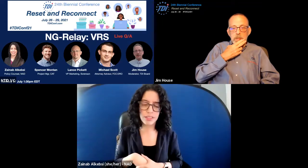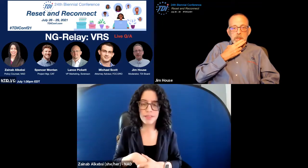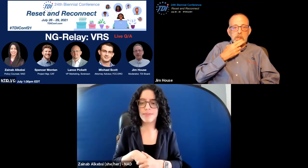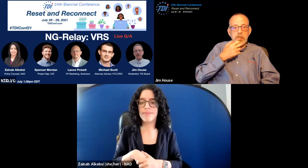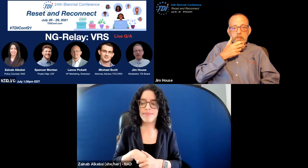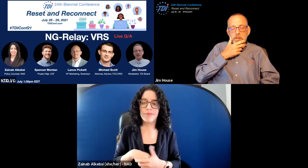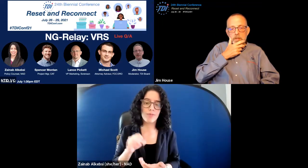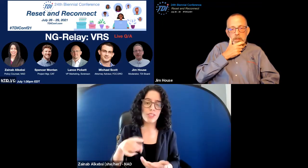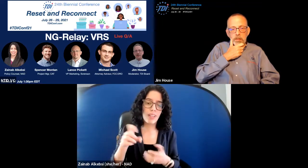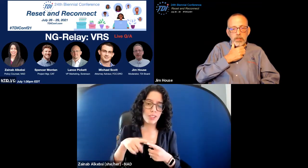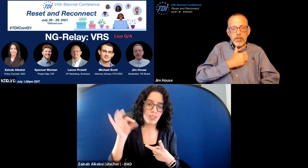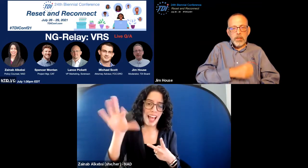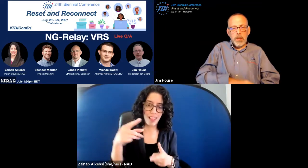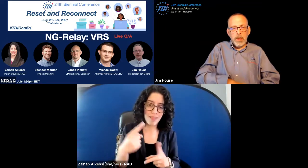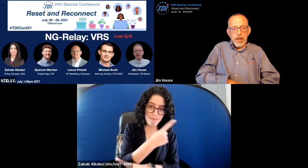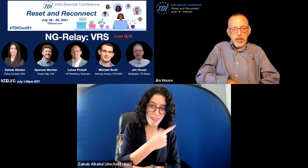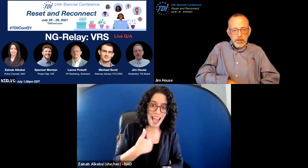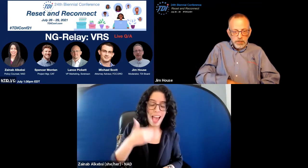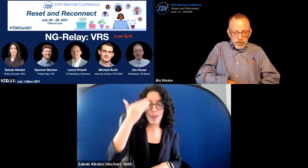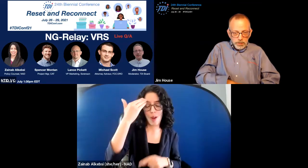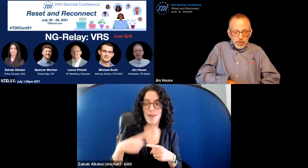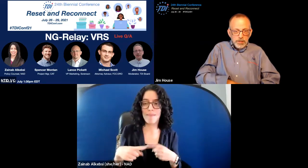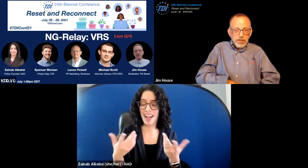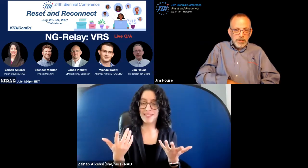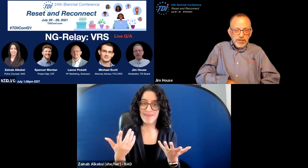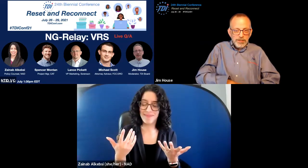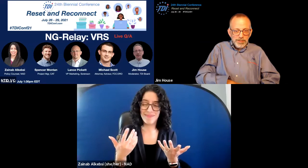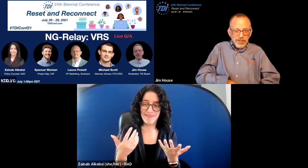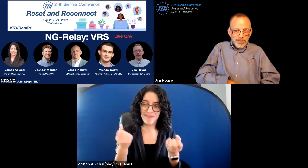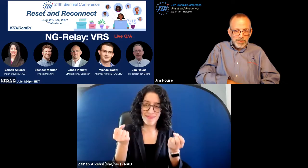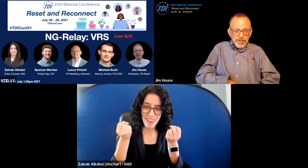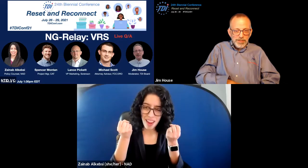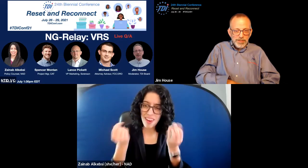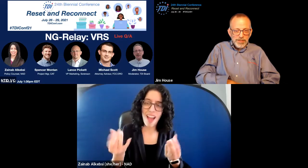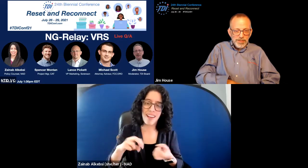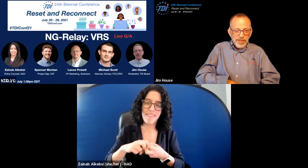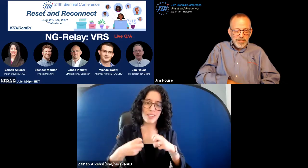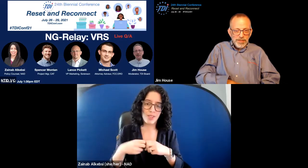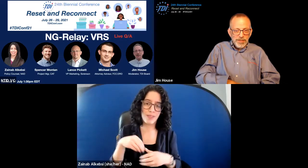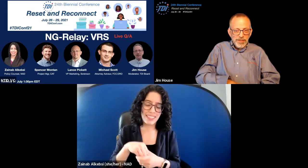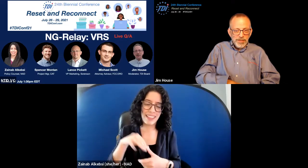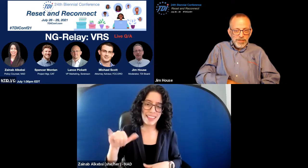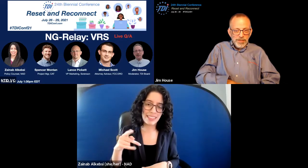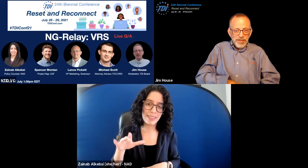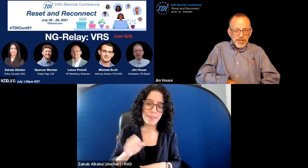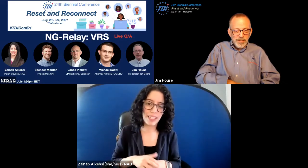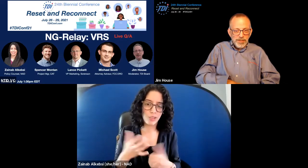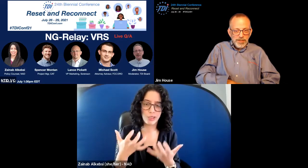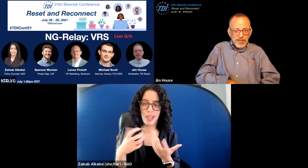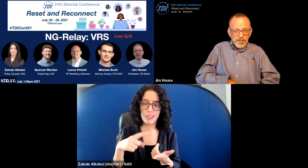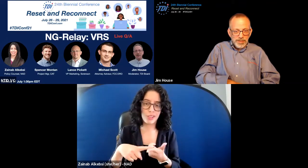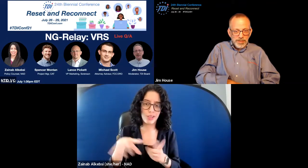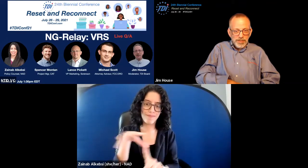resolving a lot of those issues. So I just want to add that. I know it's a little off the point, but no, there are really a lot